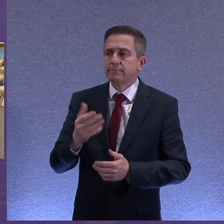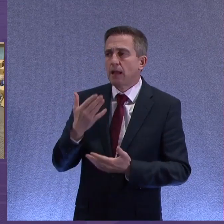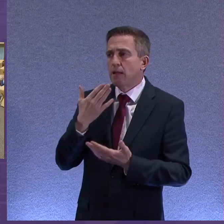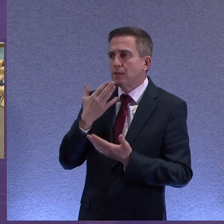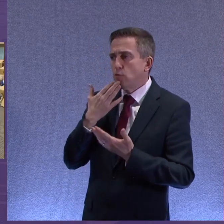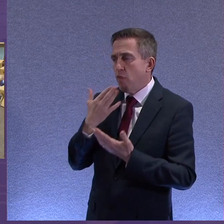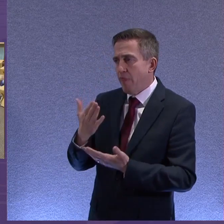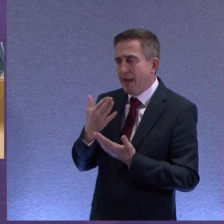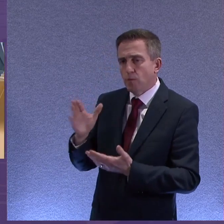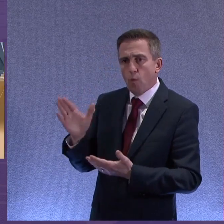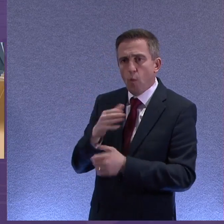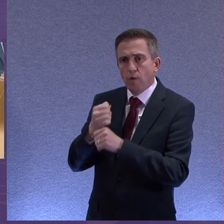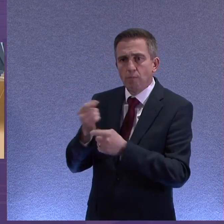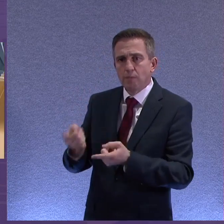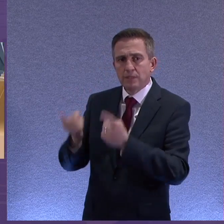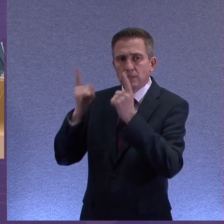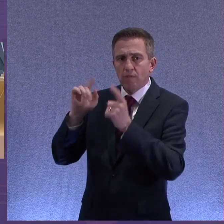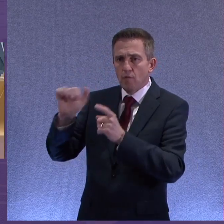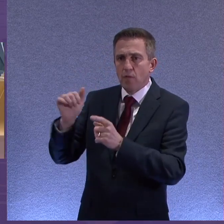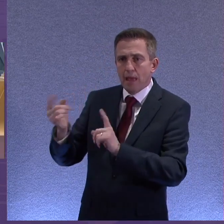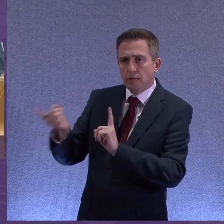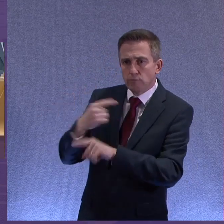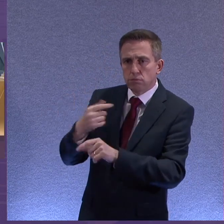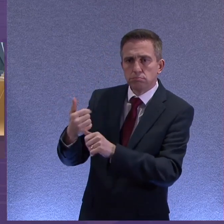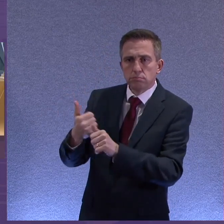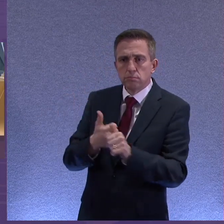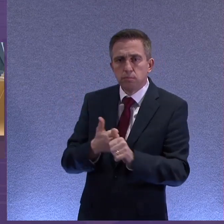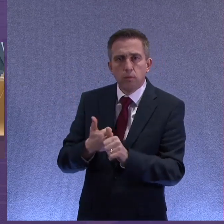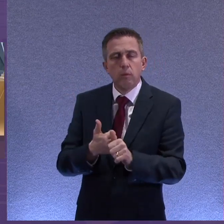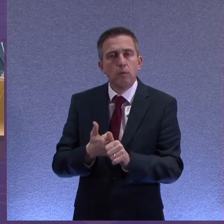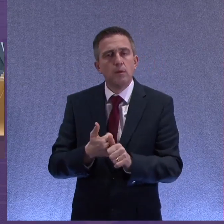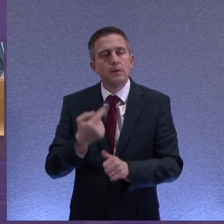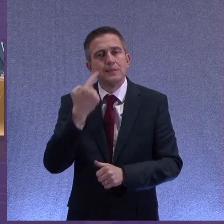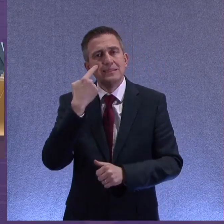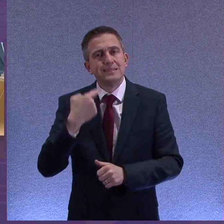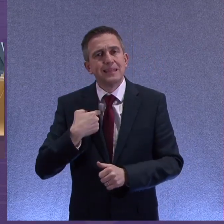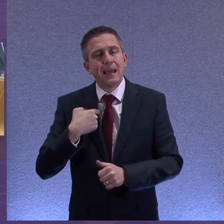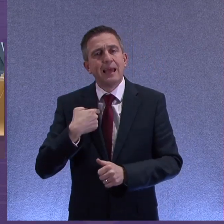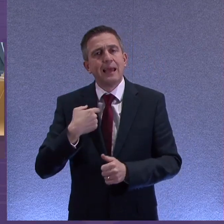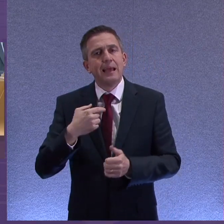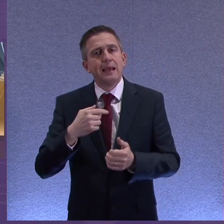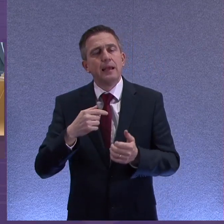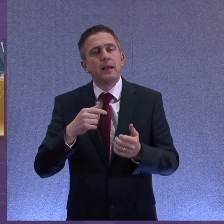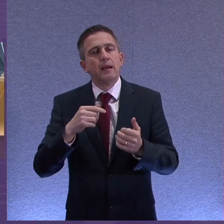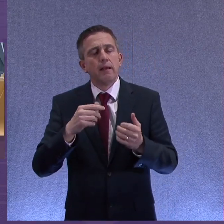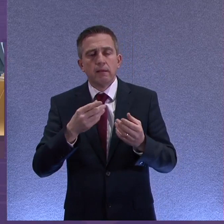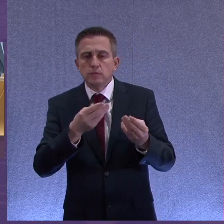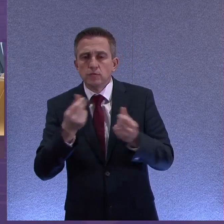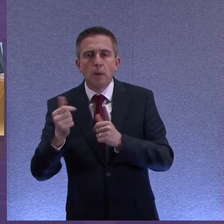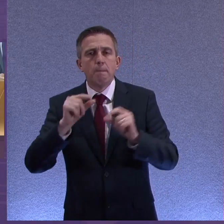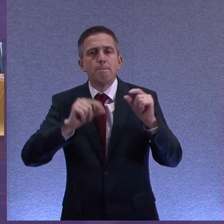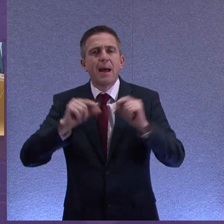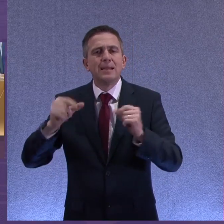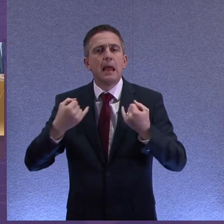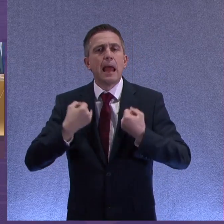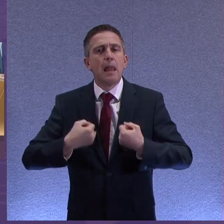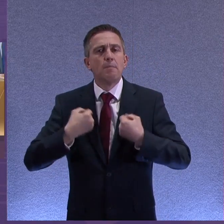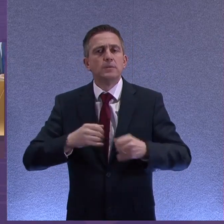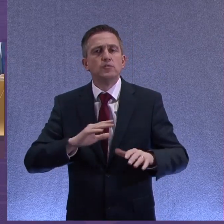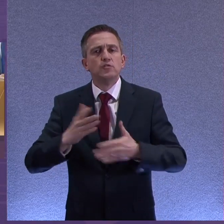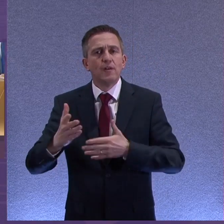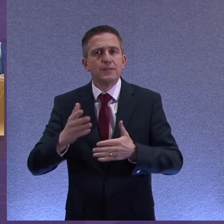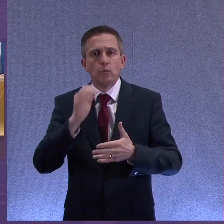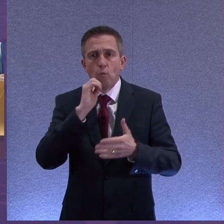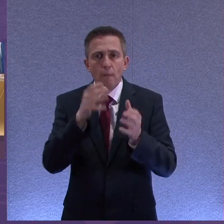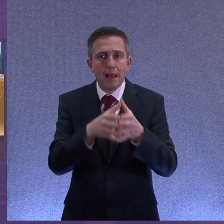their positive engagement. Yesterday I heard the Cabinet Secretary say that minor ailment service will be expanded. That will obviously put more pressure